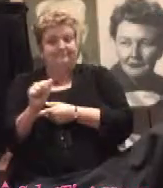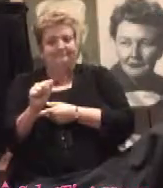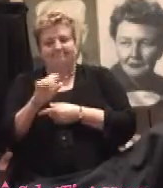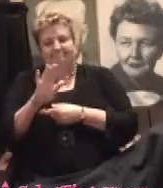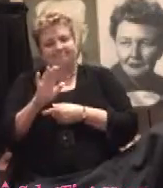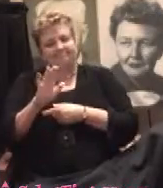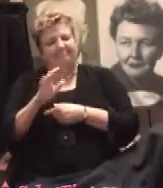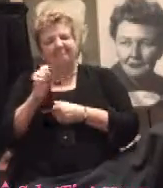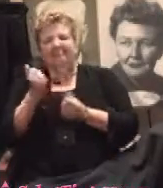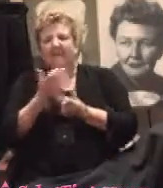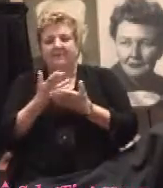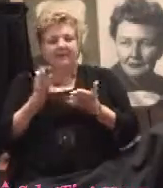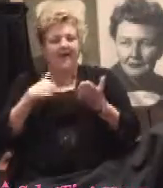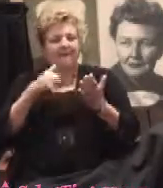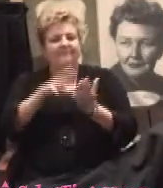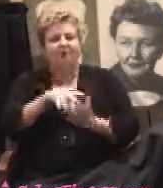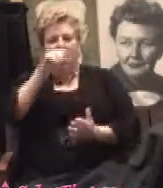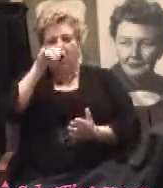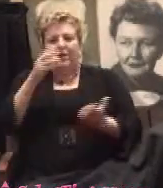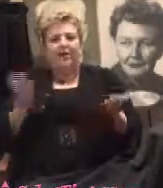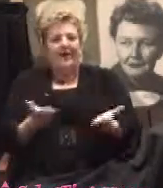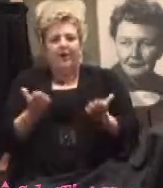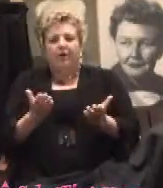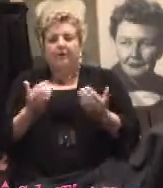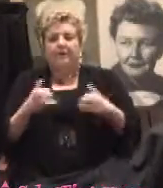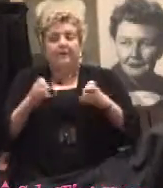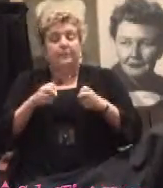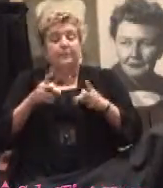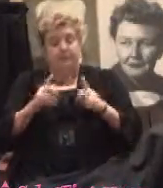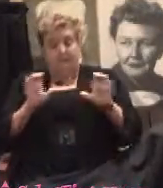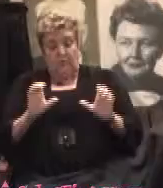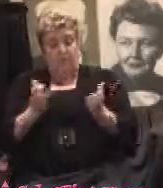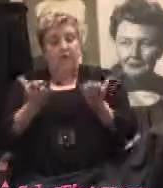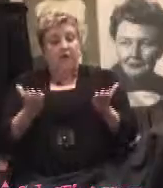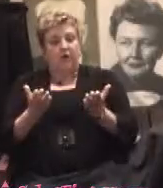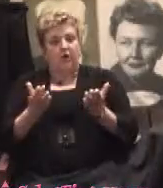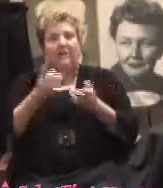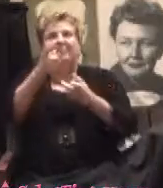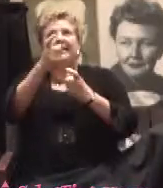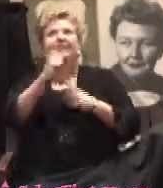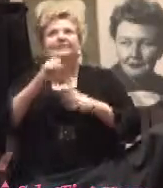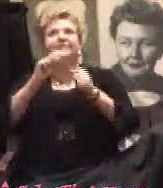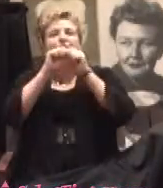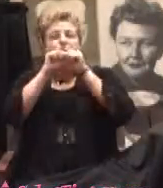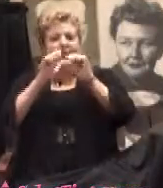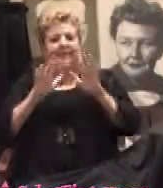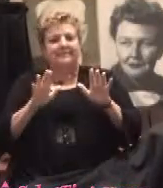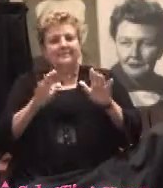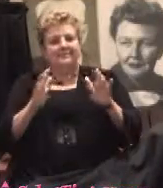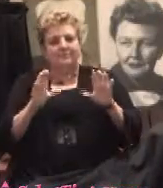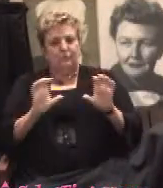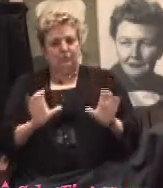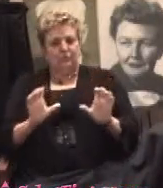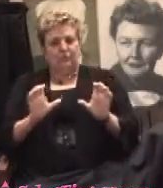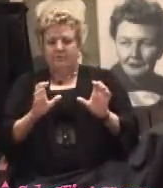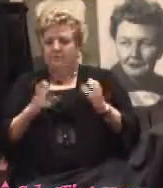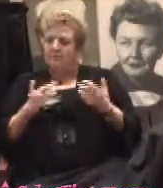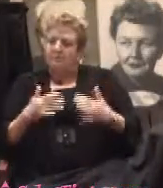I've had the grace to do here, and you know, the gift of grace to do here, and the direction I've gotten here. And I really want to